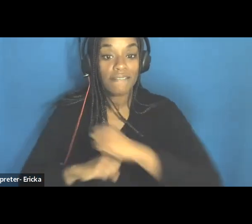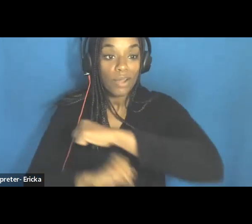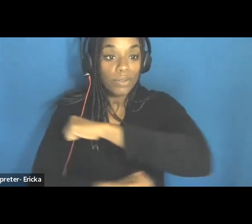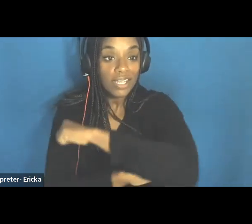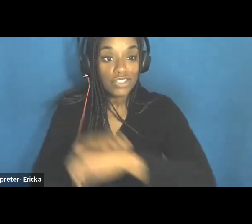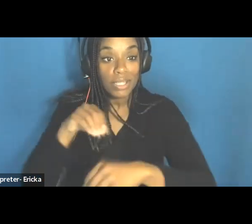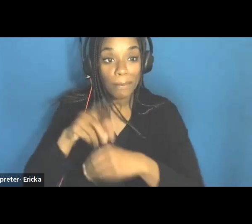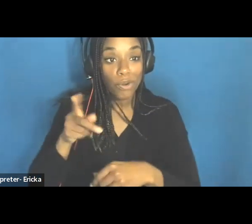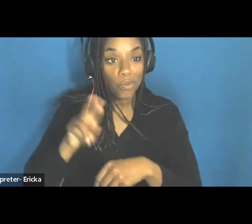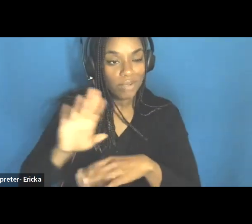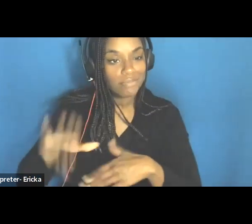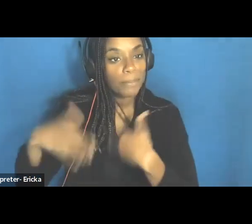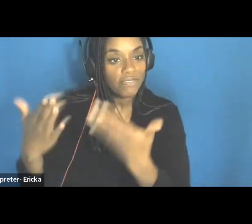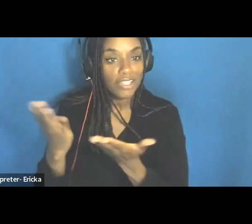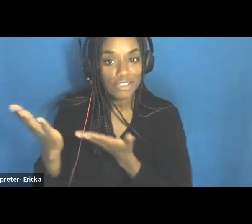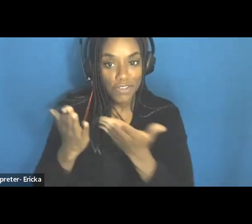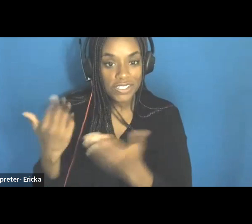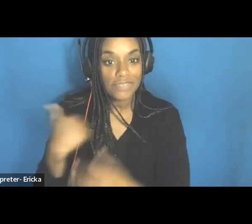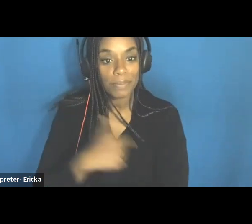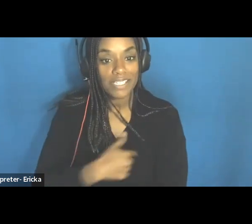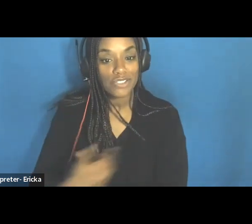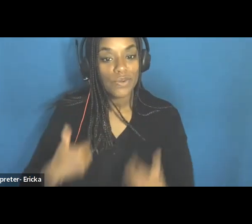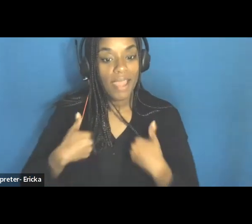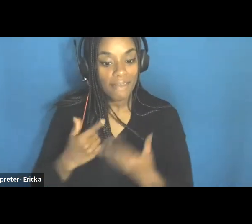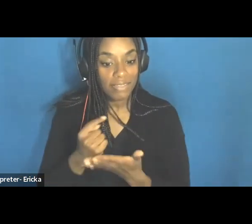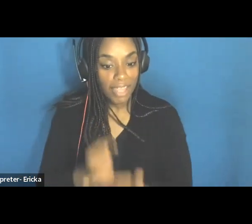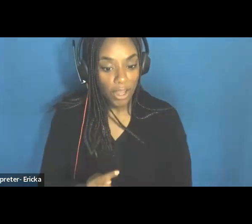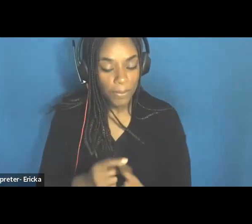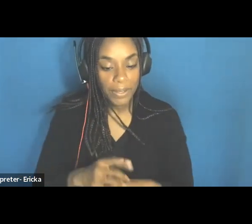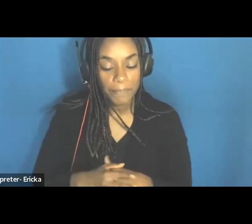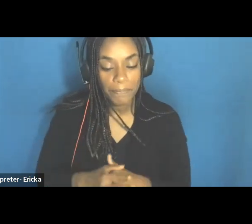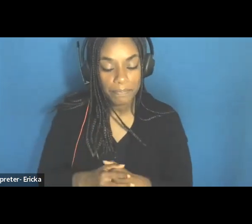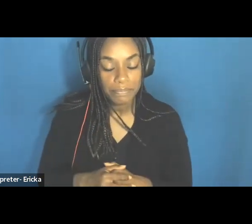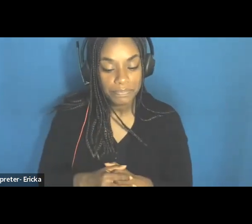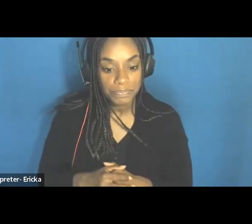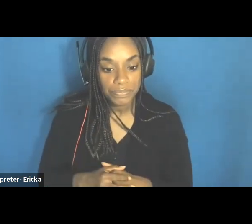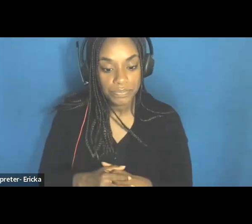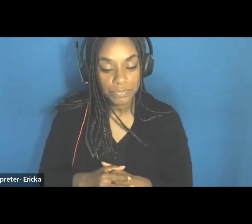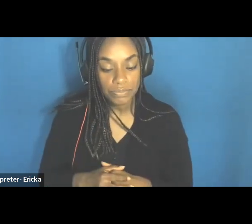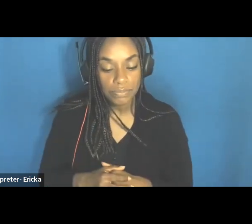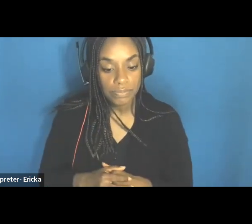Needing to, for all intended purposes, evacuate a